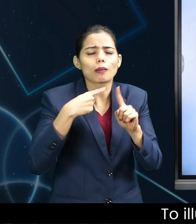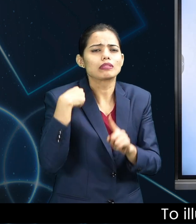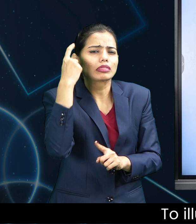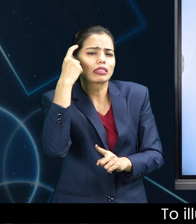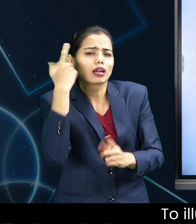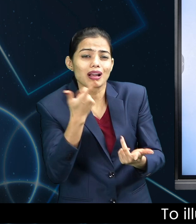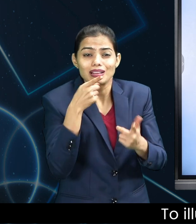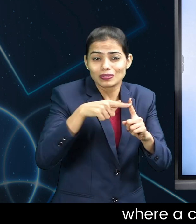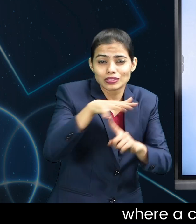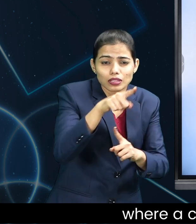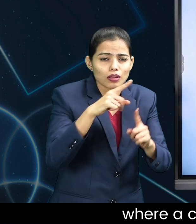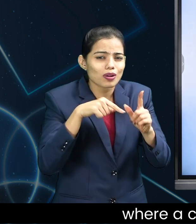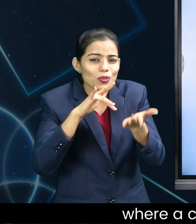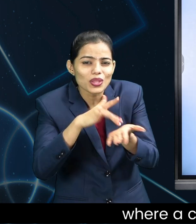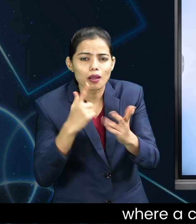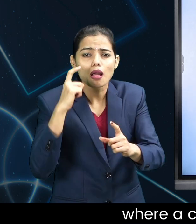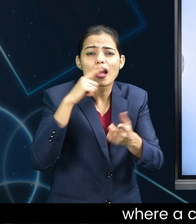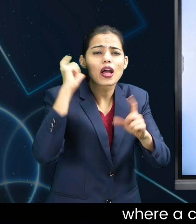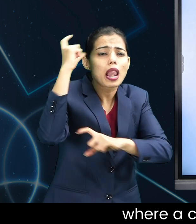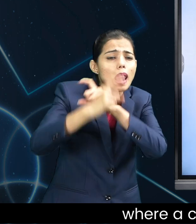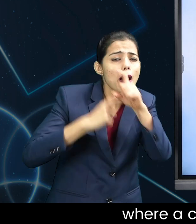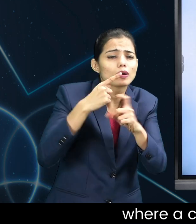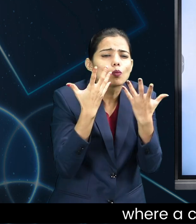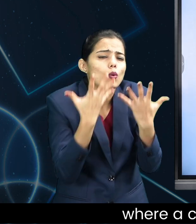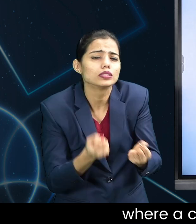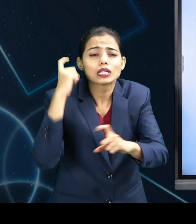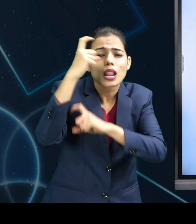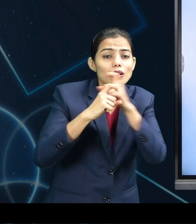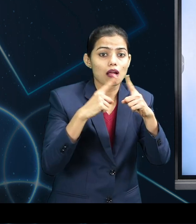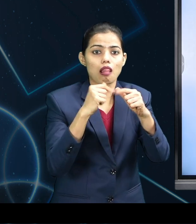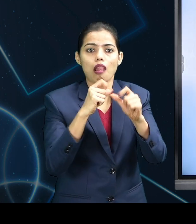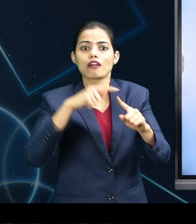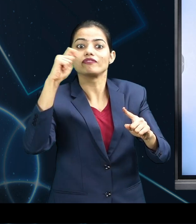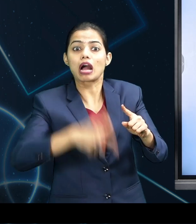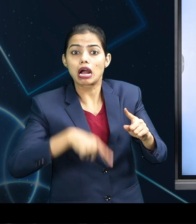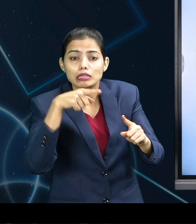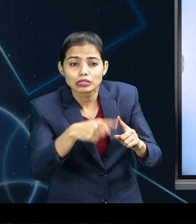a scenario where a company wants to assess its employees' job satisfaction.